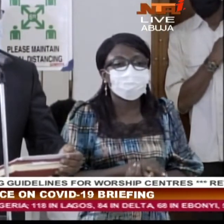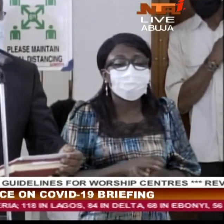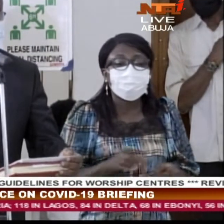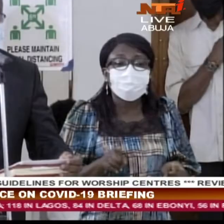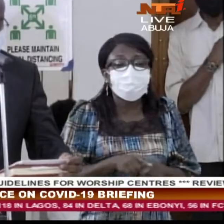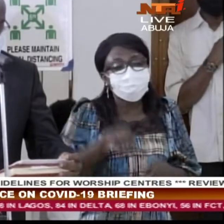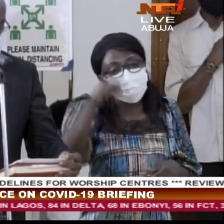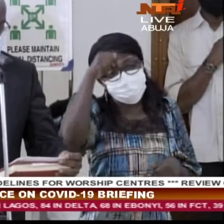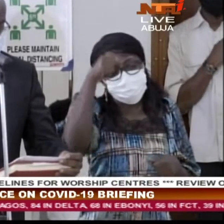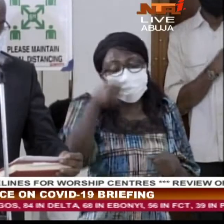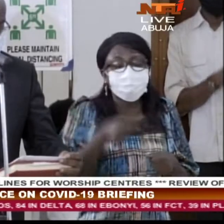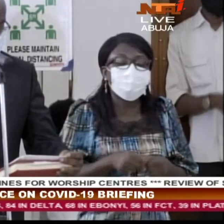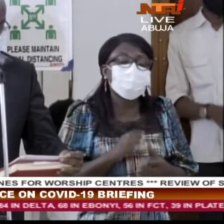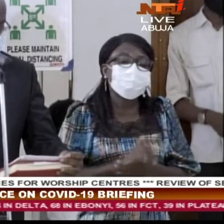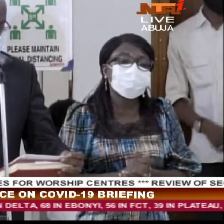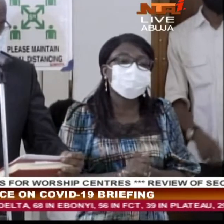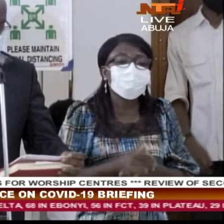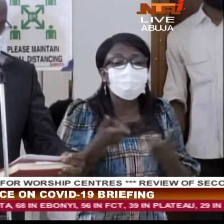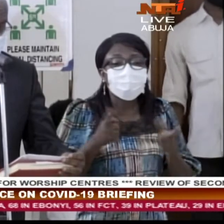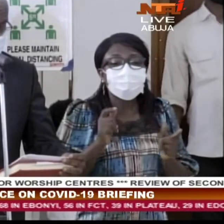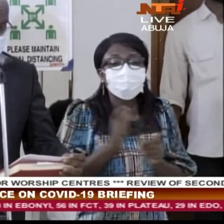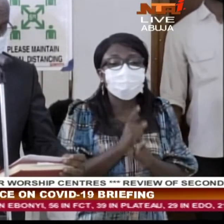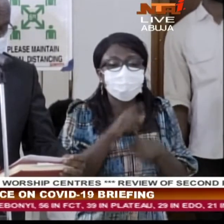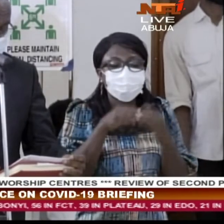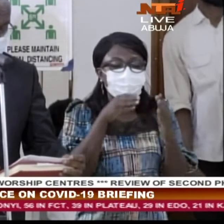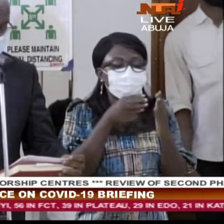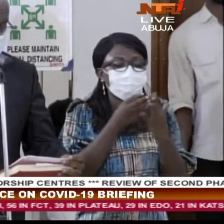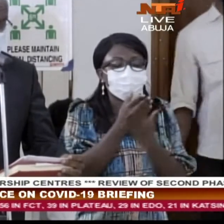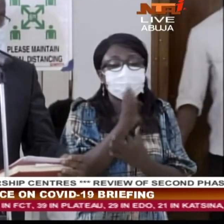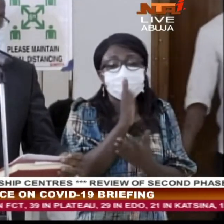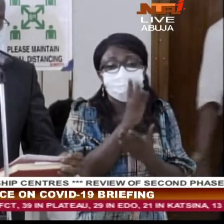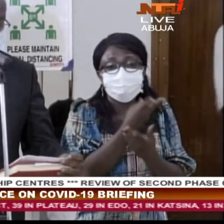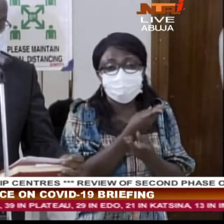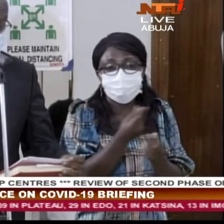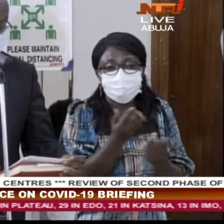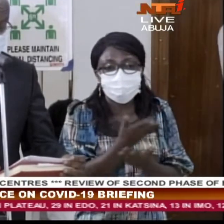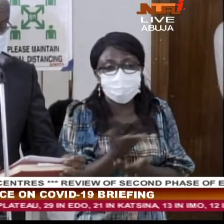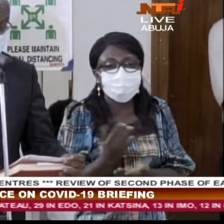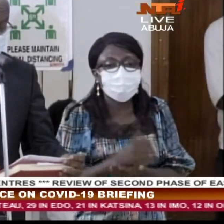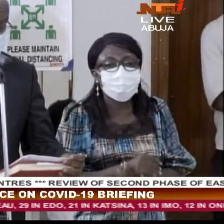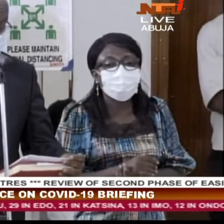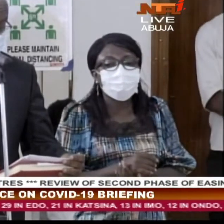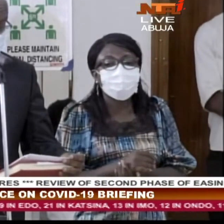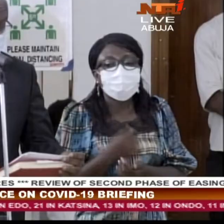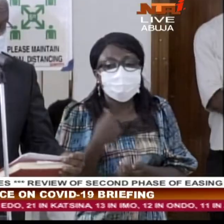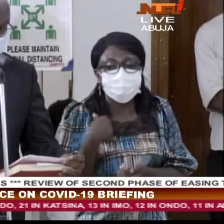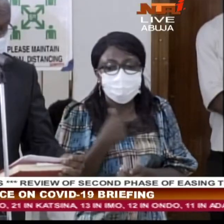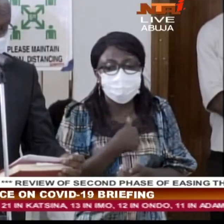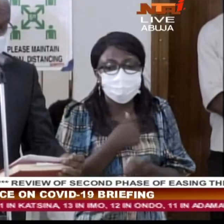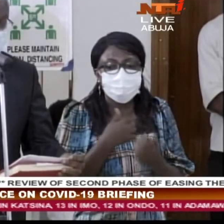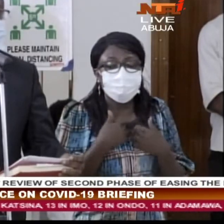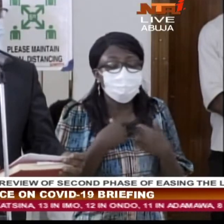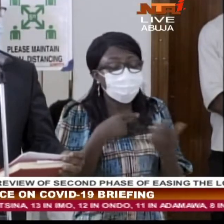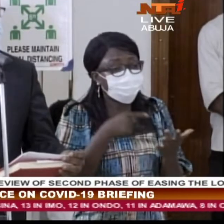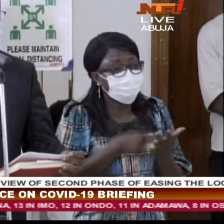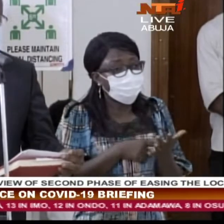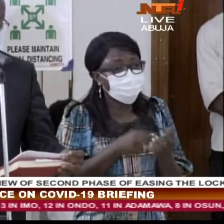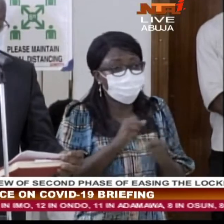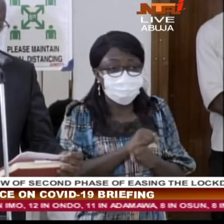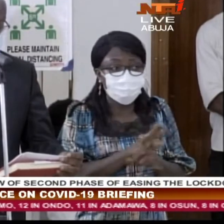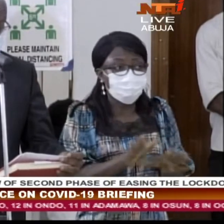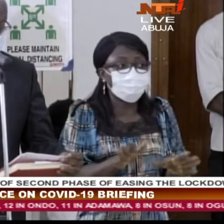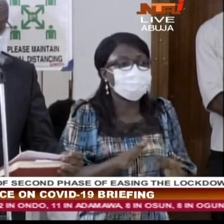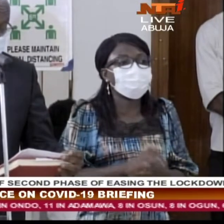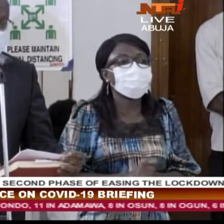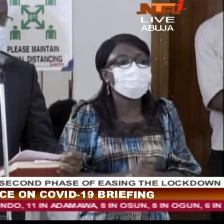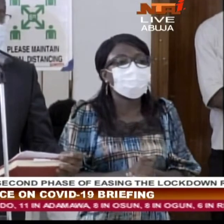reminder, let's just go through a few things. We still have a raging pandemic. The curfew